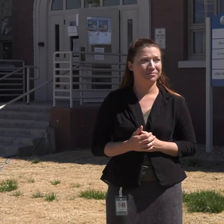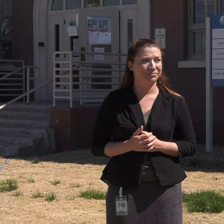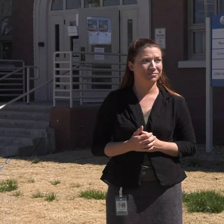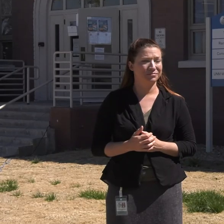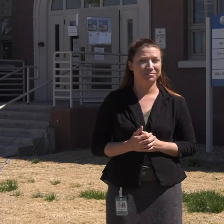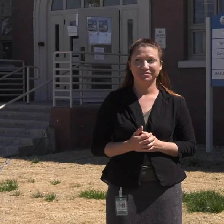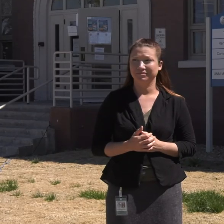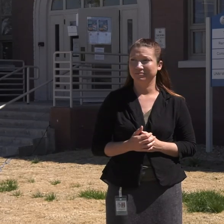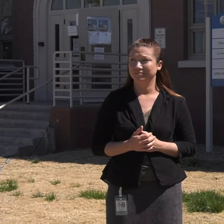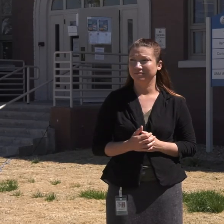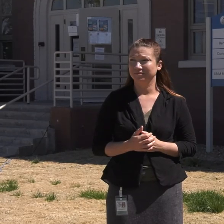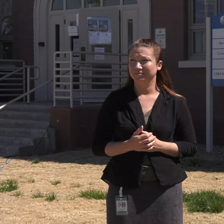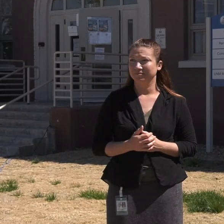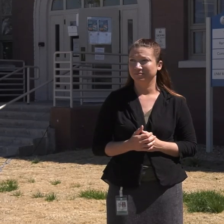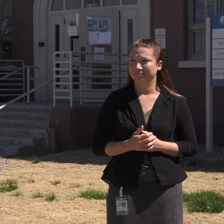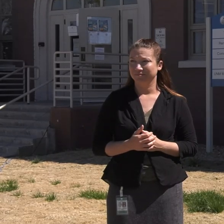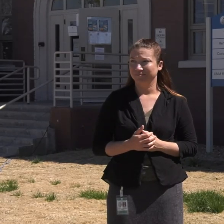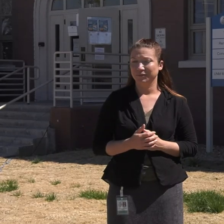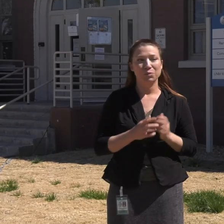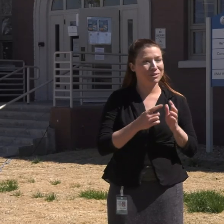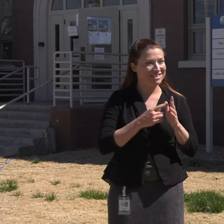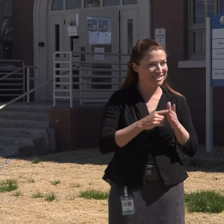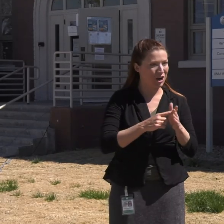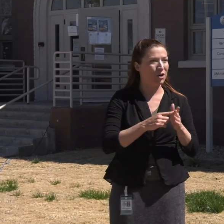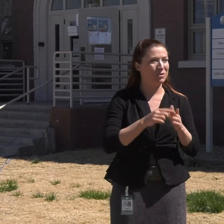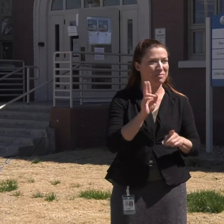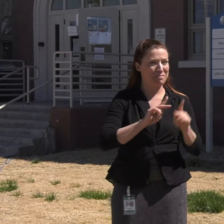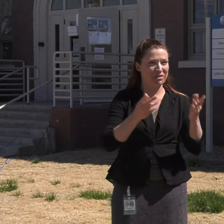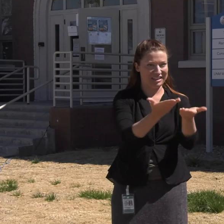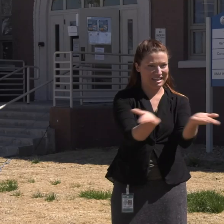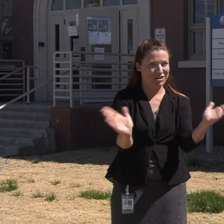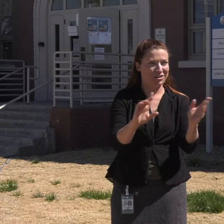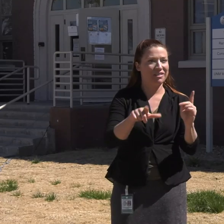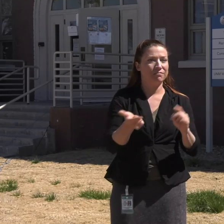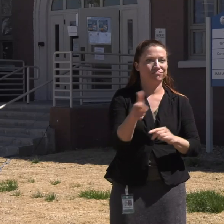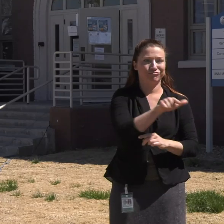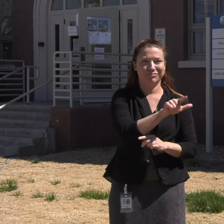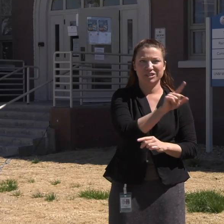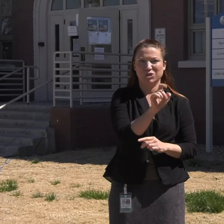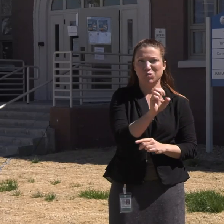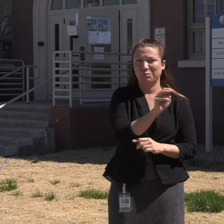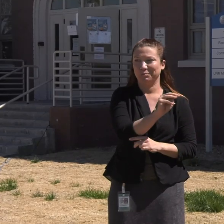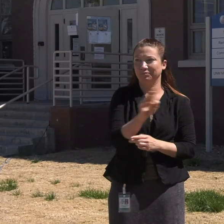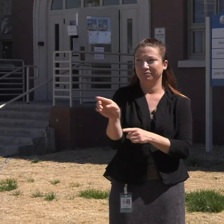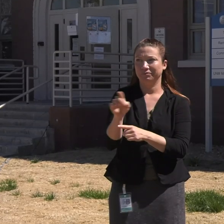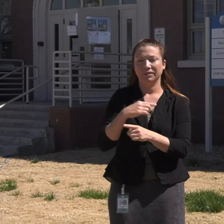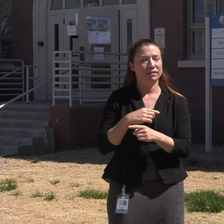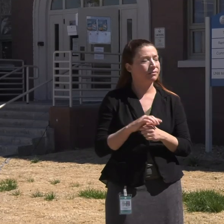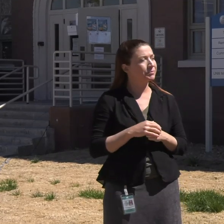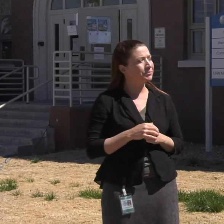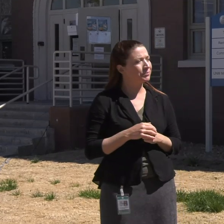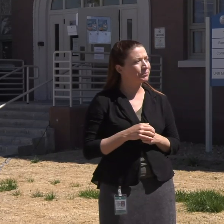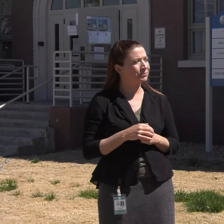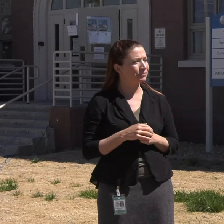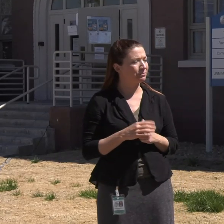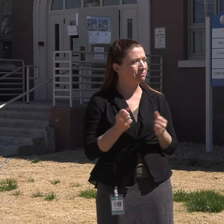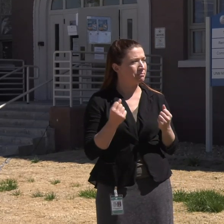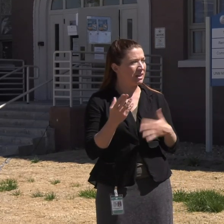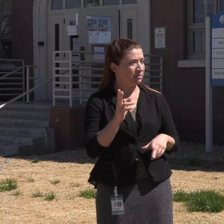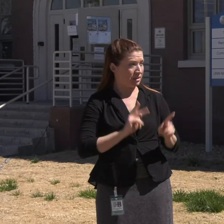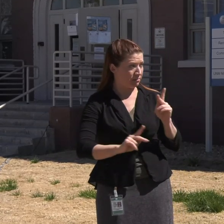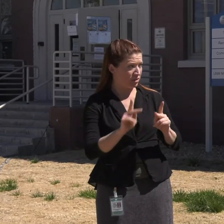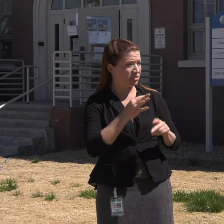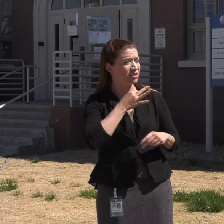Anyone in person? Oh, I do. We'll start in person, then we'll go to Zoom. Perfect. For the help, a lot of people have been asking us for the Spanish-speaking